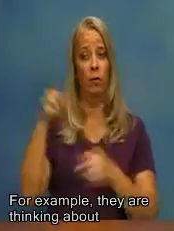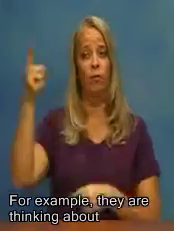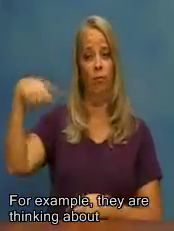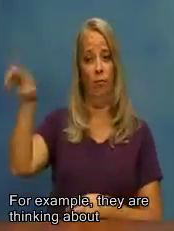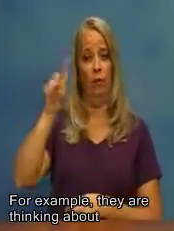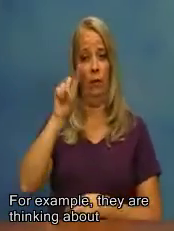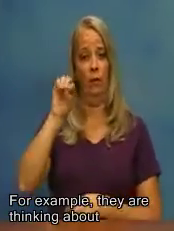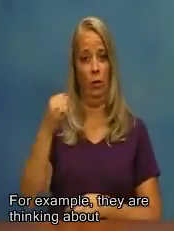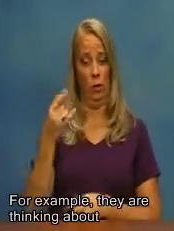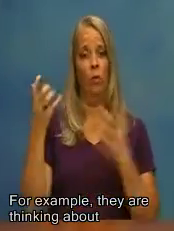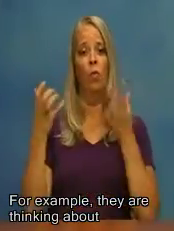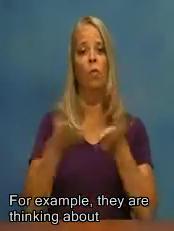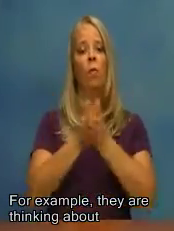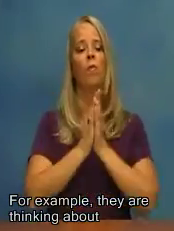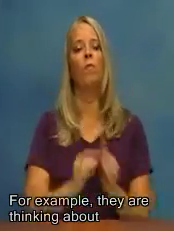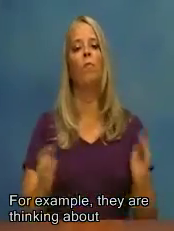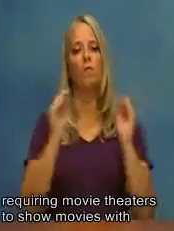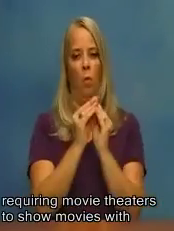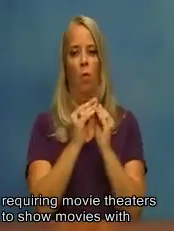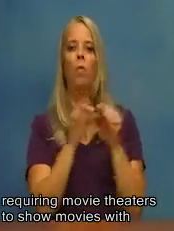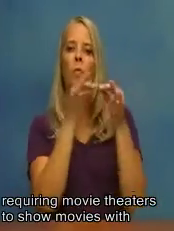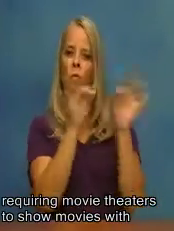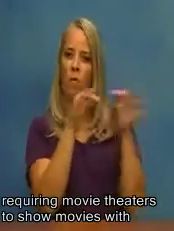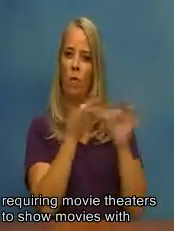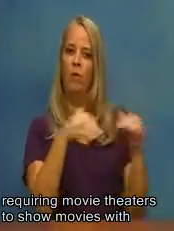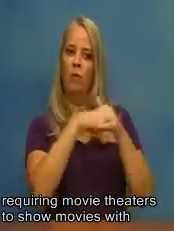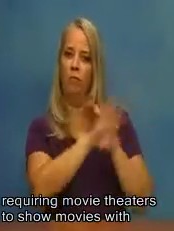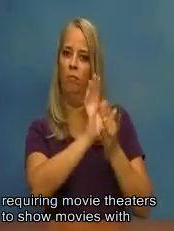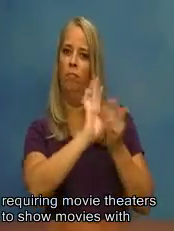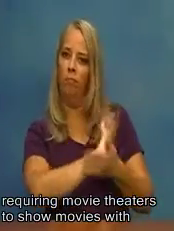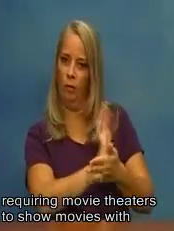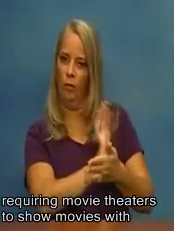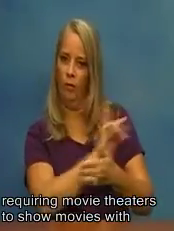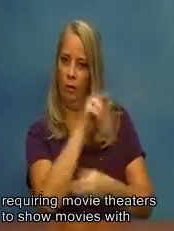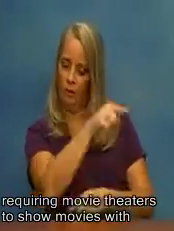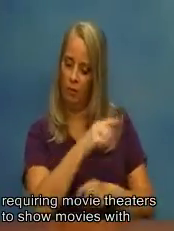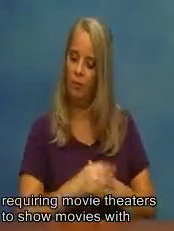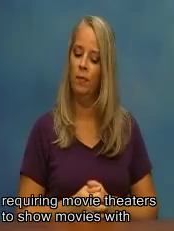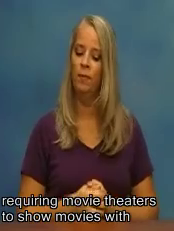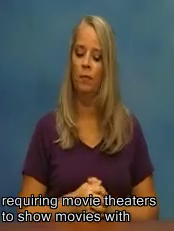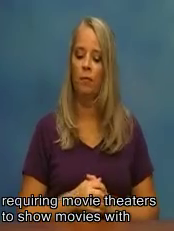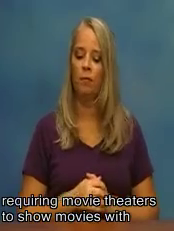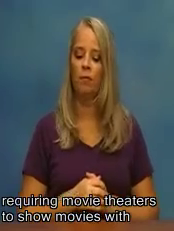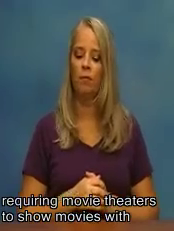For example, they are thinking about requiring movie theaters to show movies with